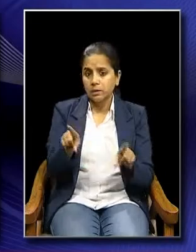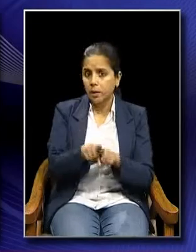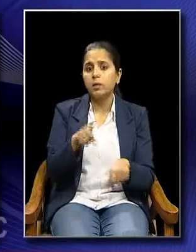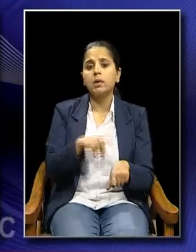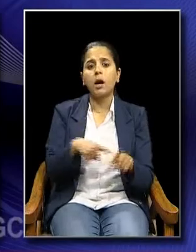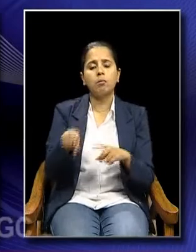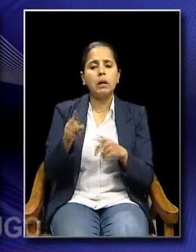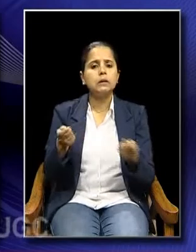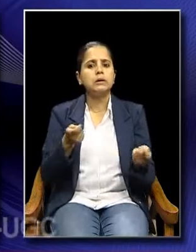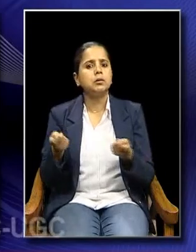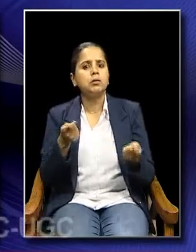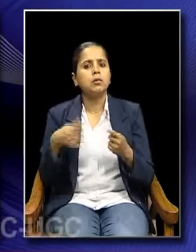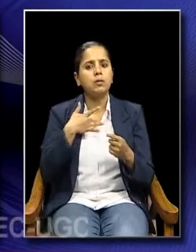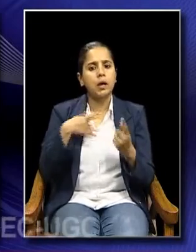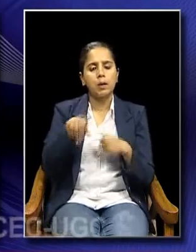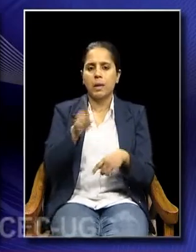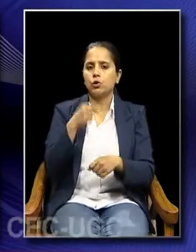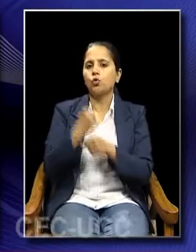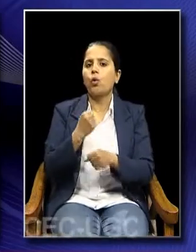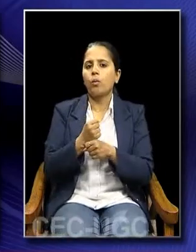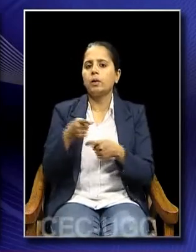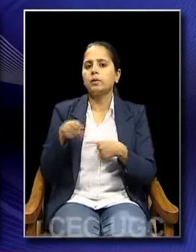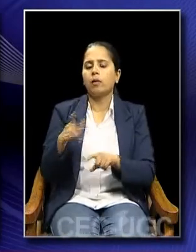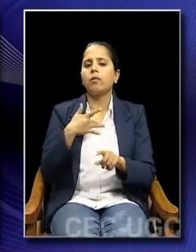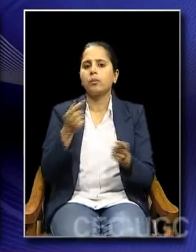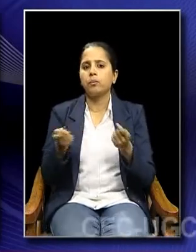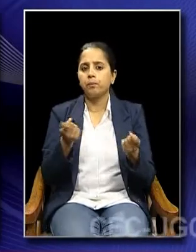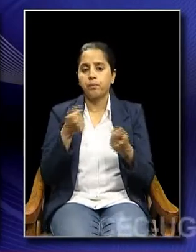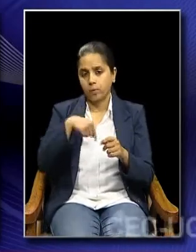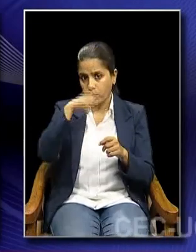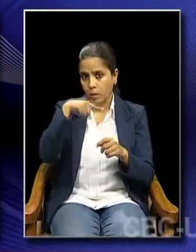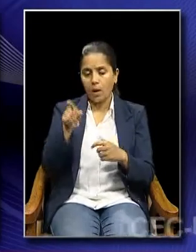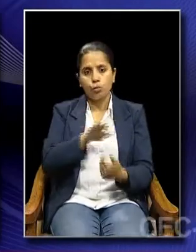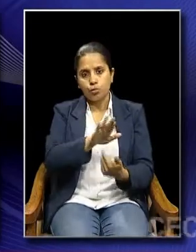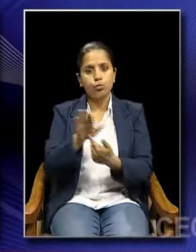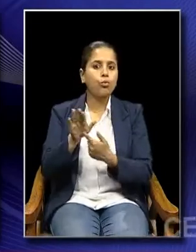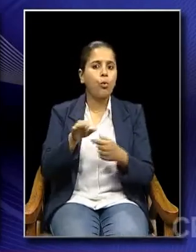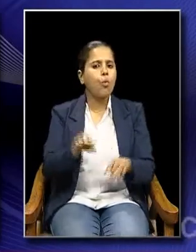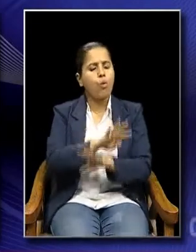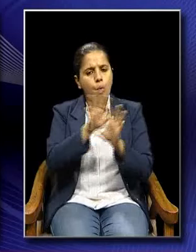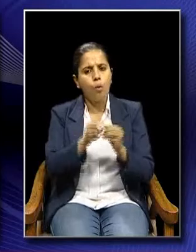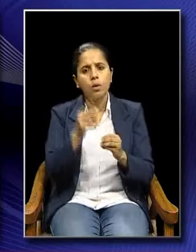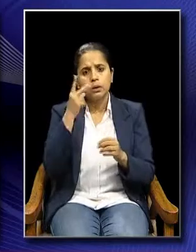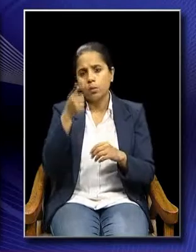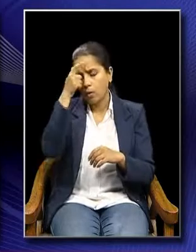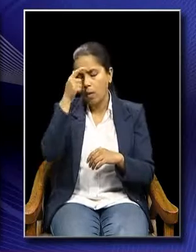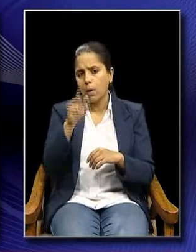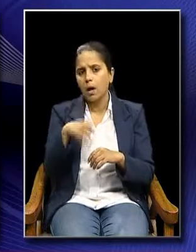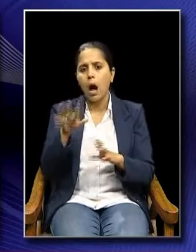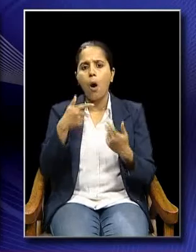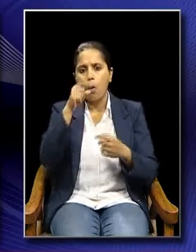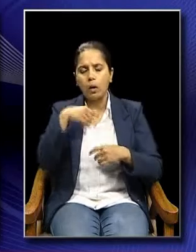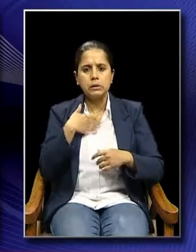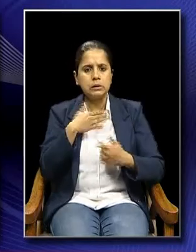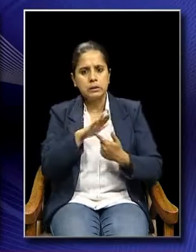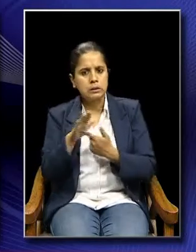to be handled by the government in a way that India comes out of all these kinds of issues, comes out